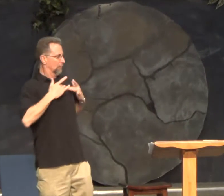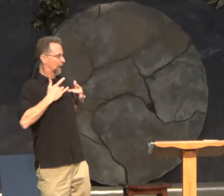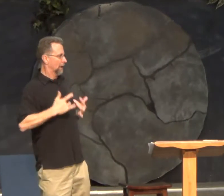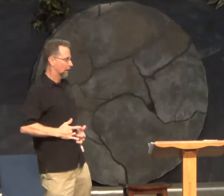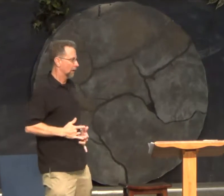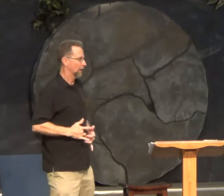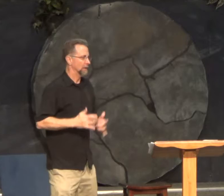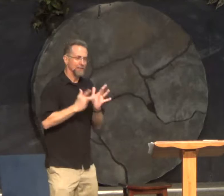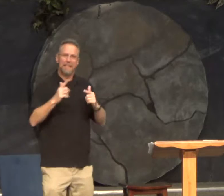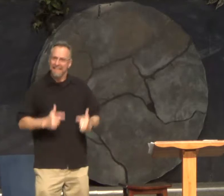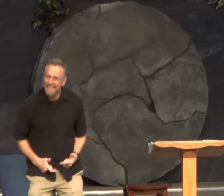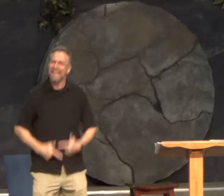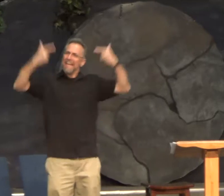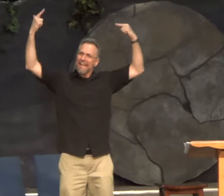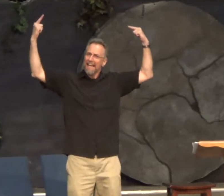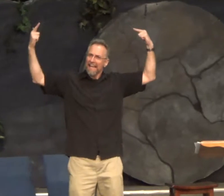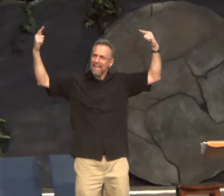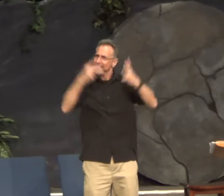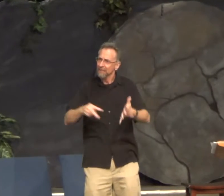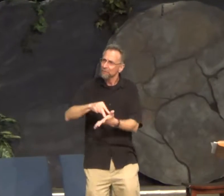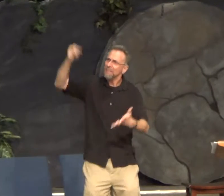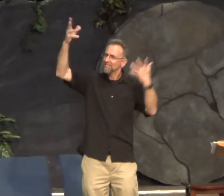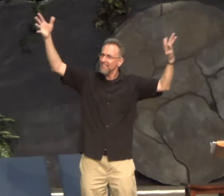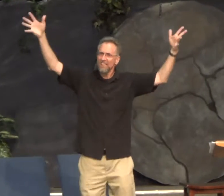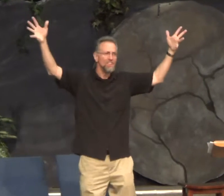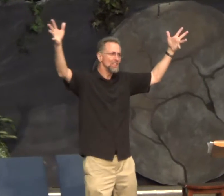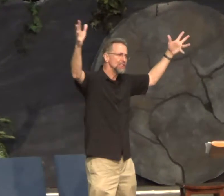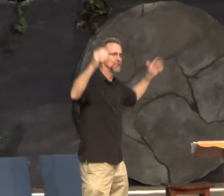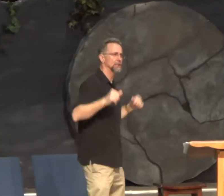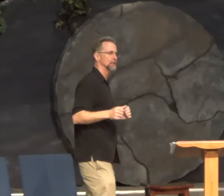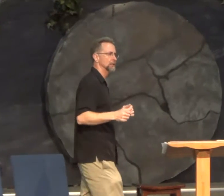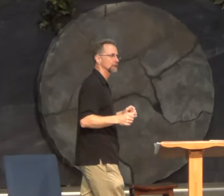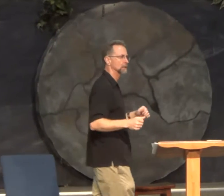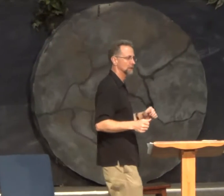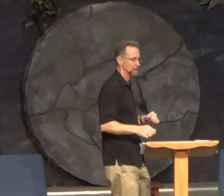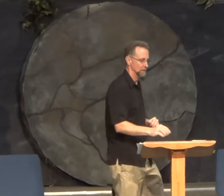narrow way. He lives. He's risen.